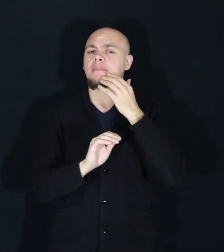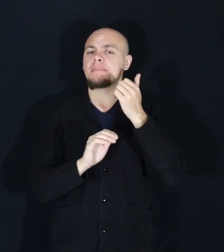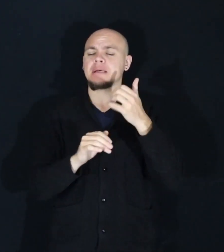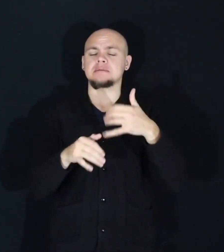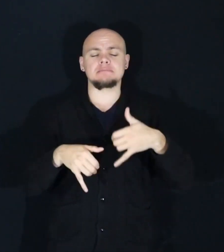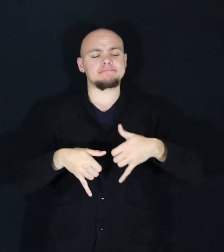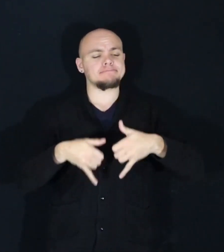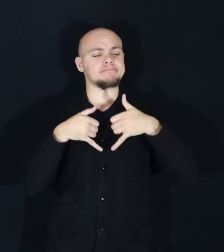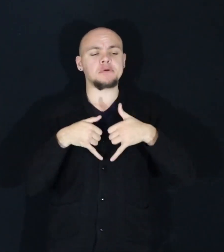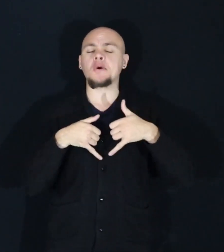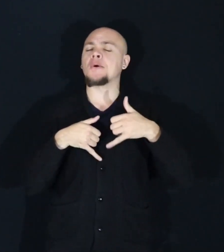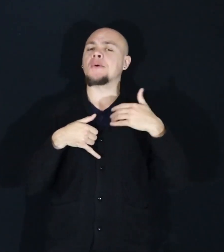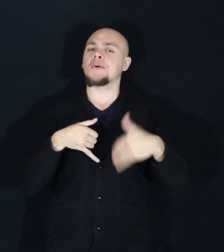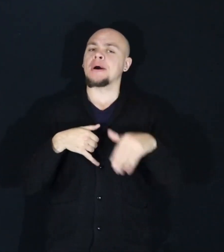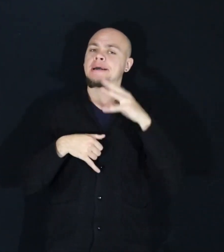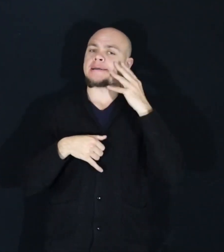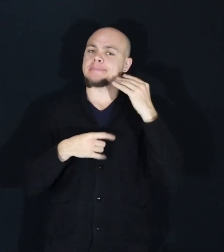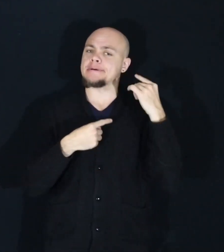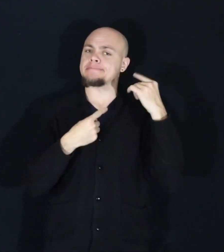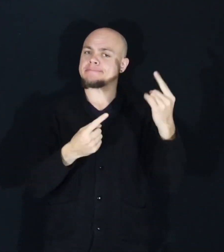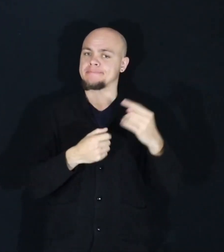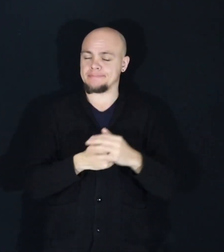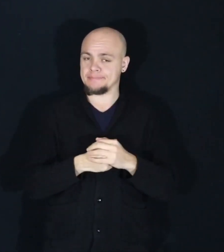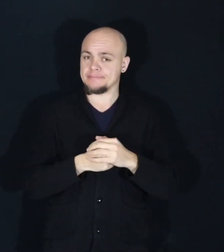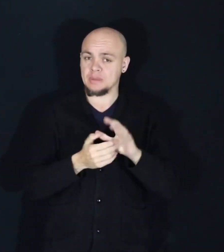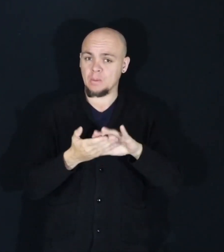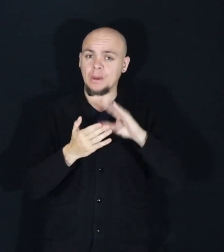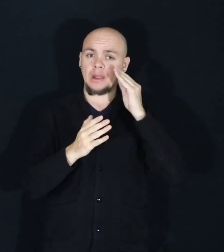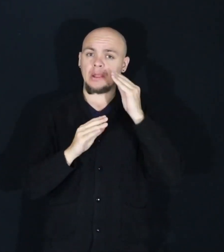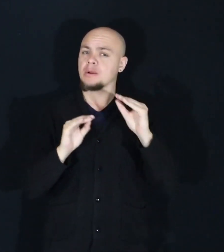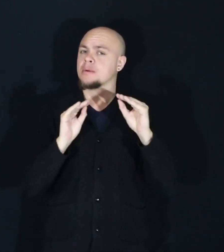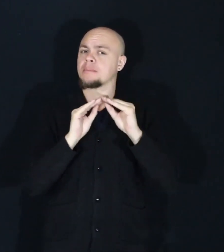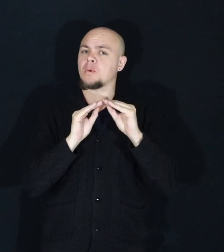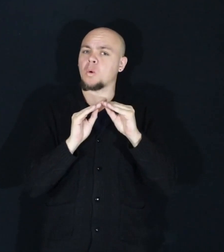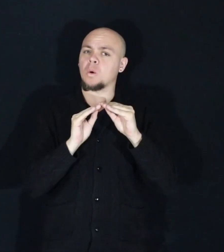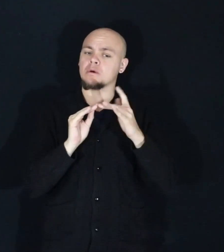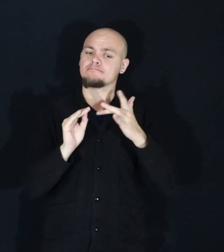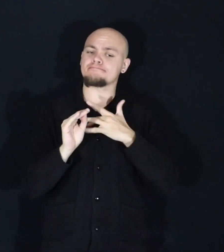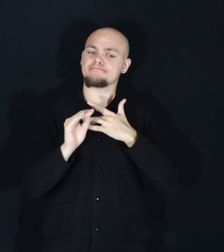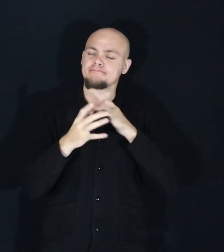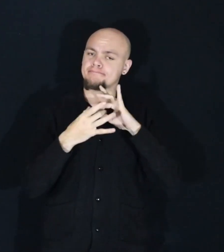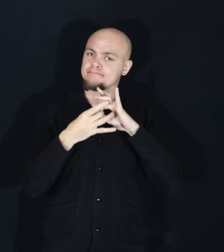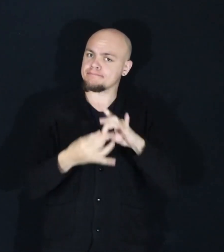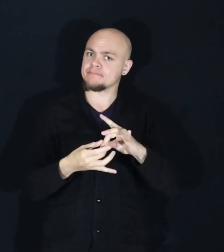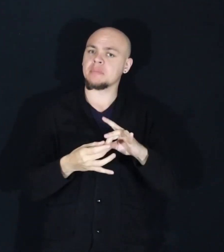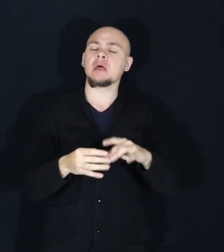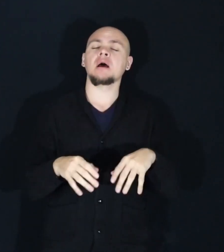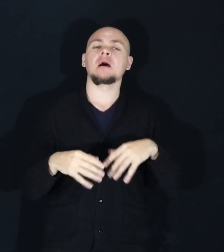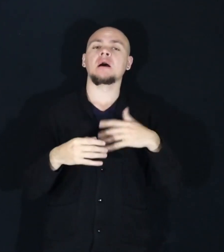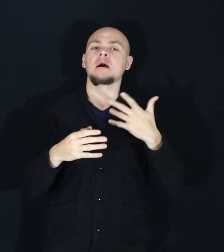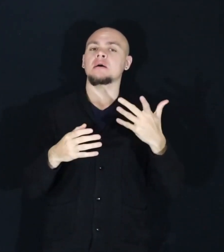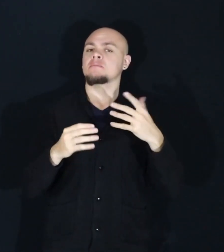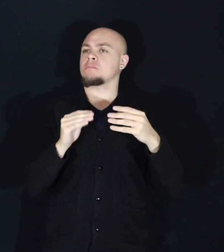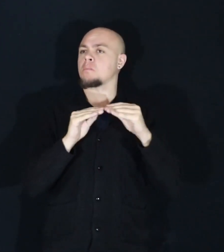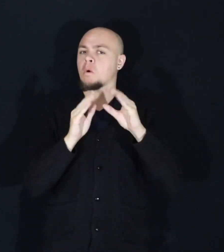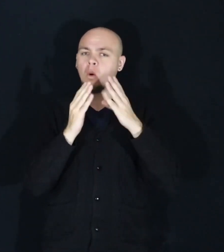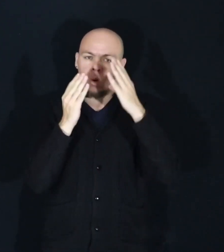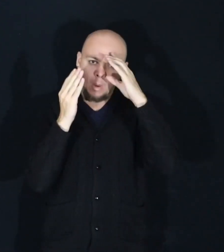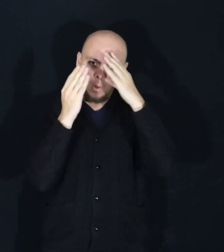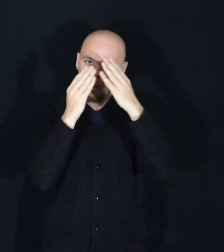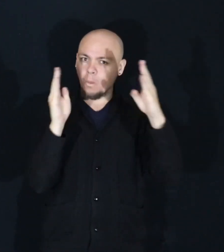rewarding experiences in life. We can learn to be more empathetic, more open, and far